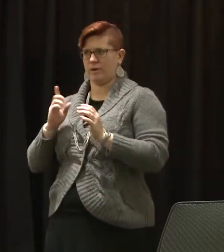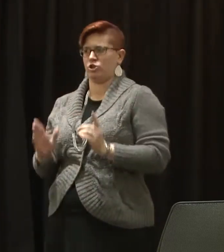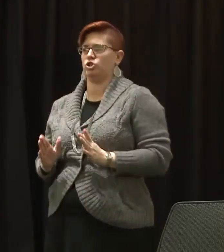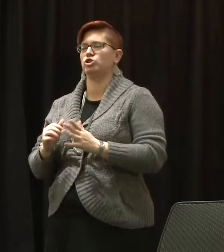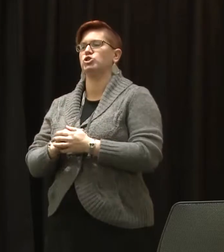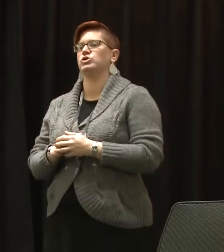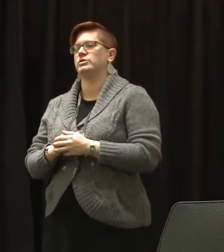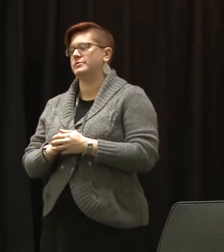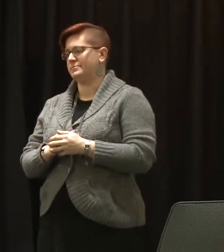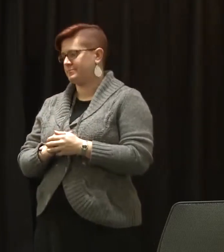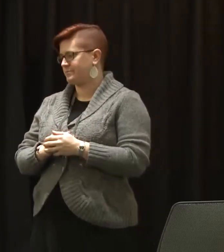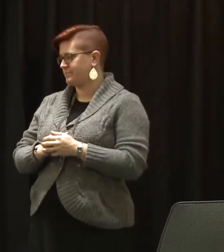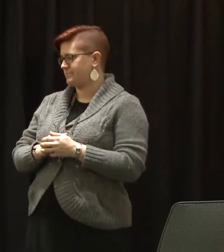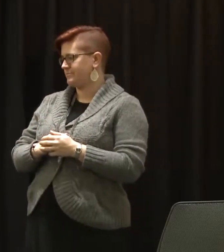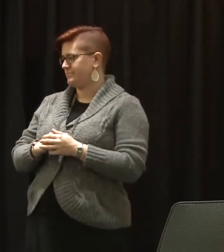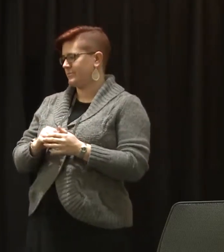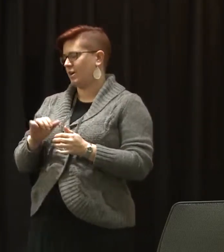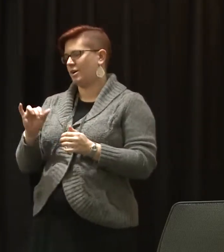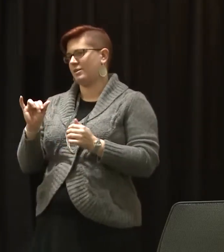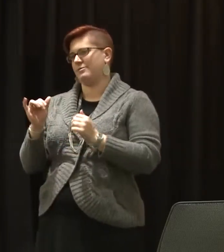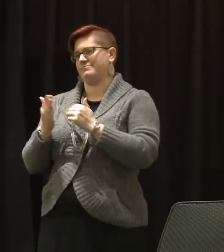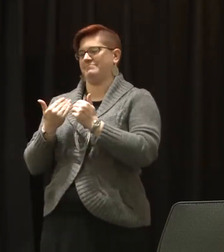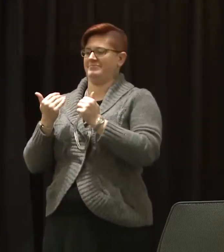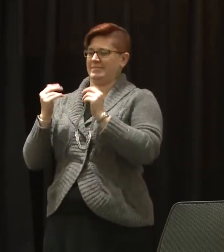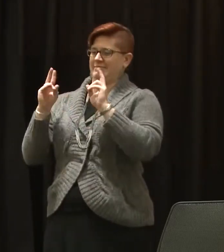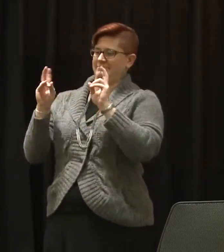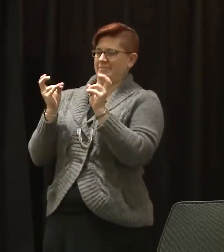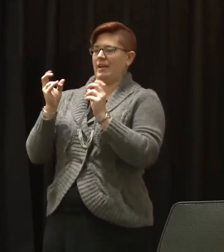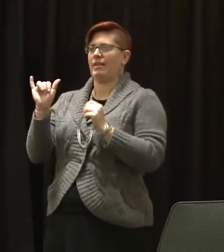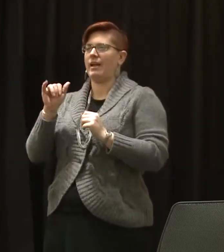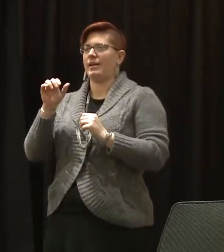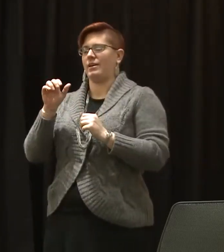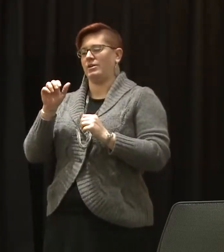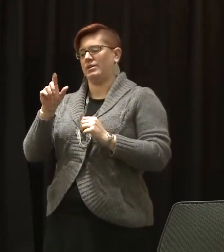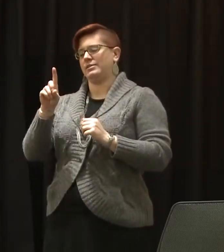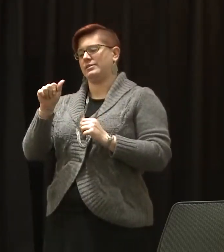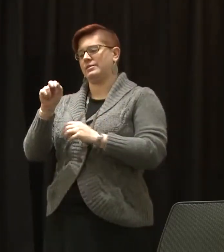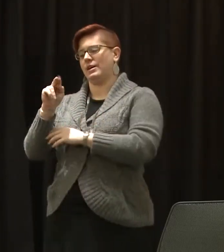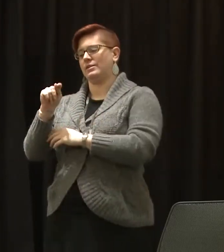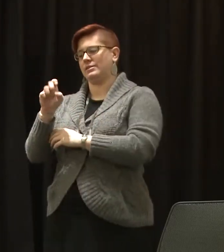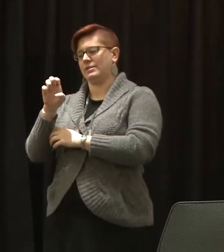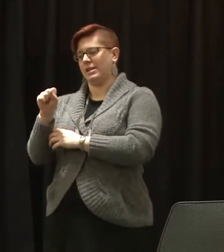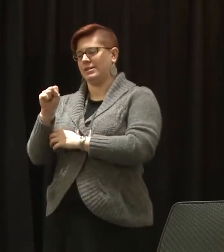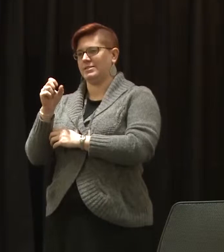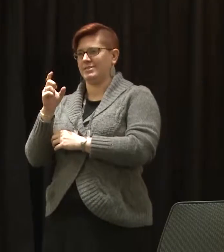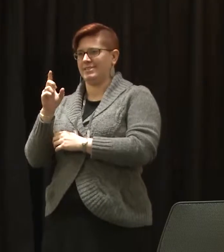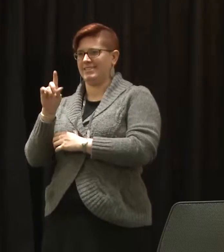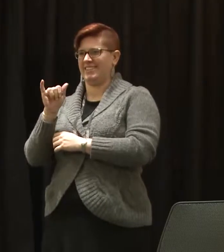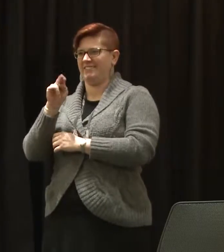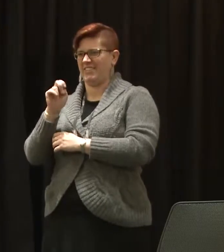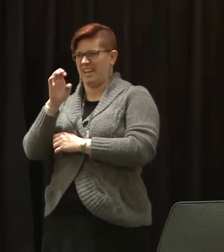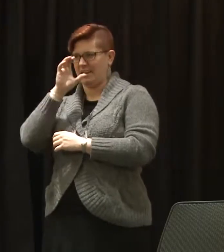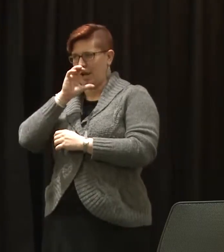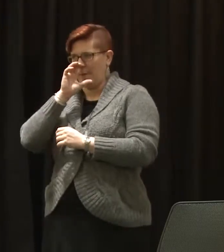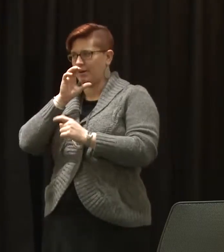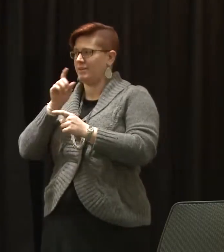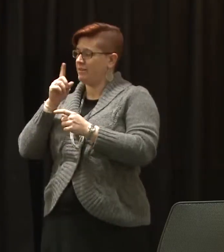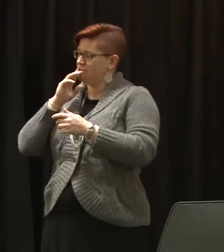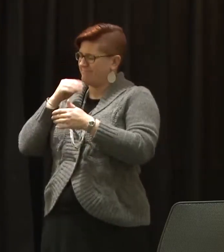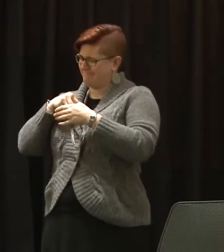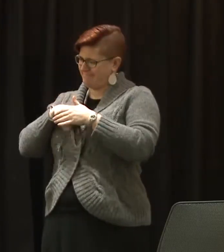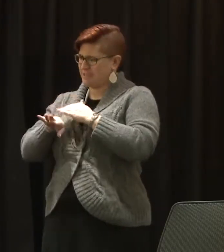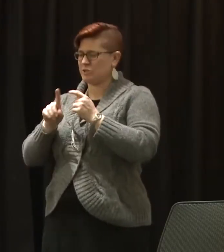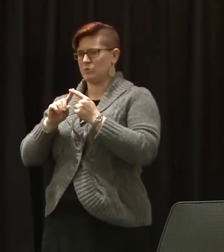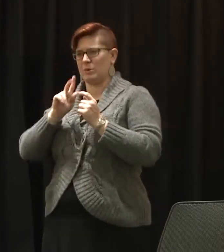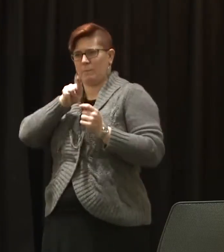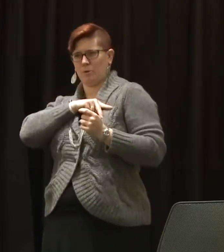Like Dante's Divine Comedy, our author descends into a personal inferno, reliving painful